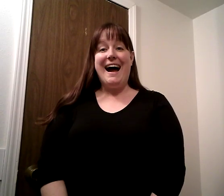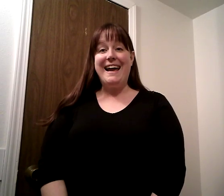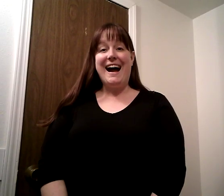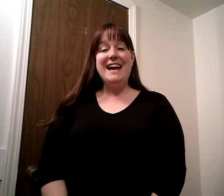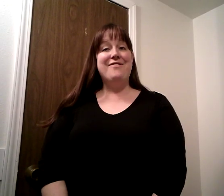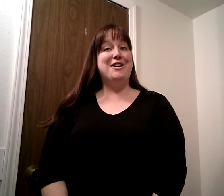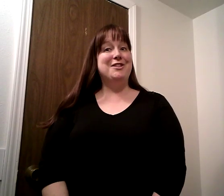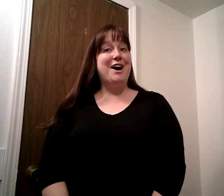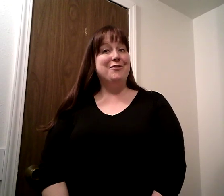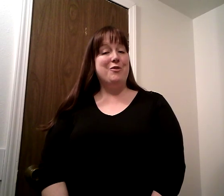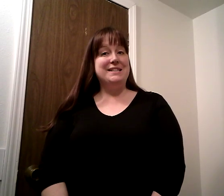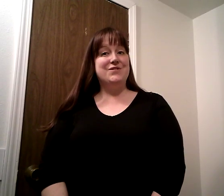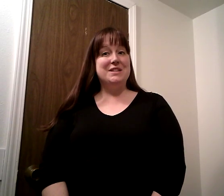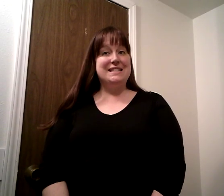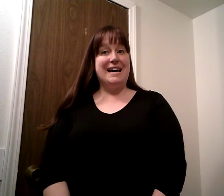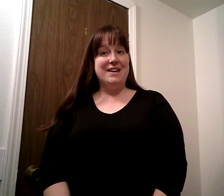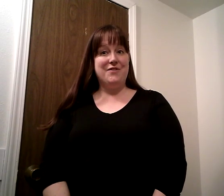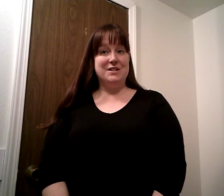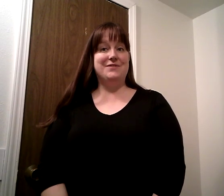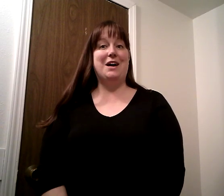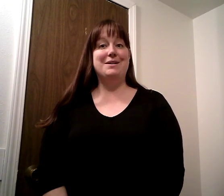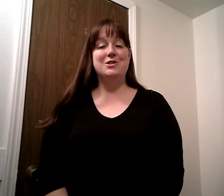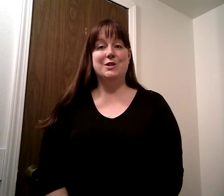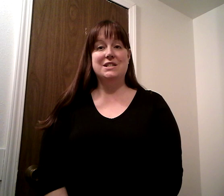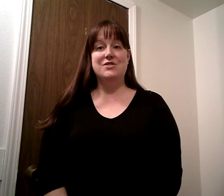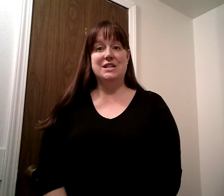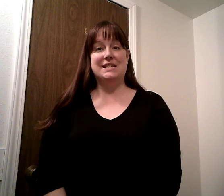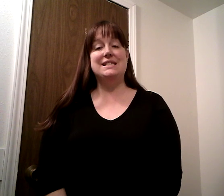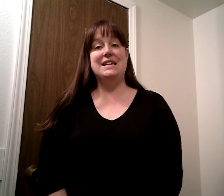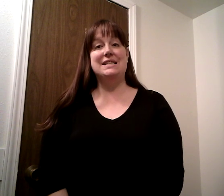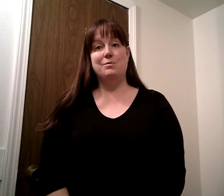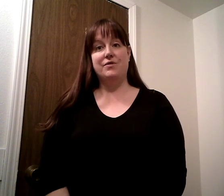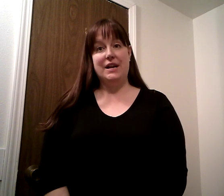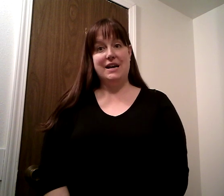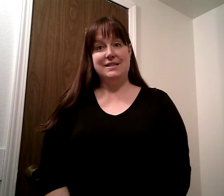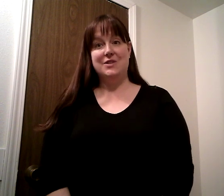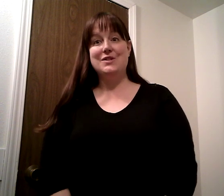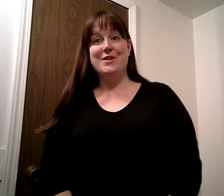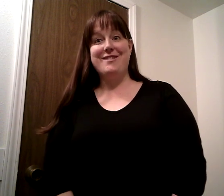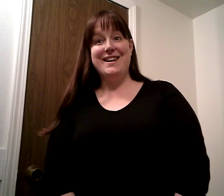Hi, I have had a lot of requests for the second verse of Tell Me the Stories of Jesus in Simplified ASL, so here it